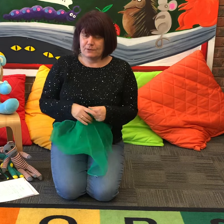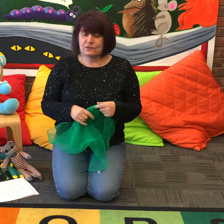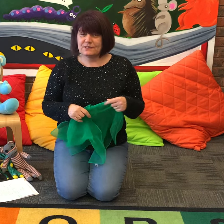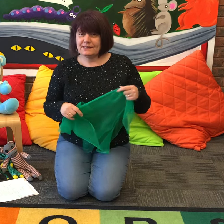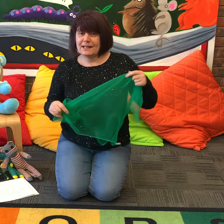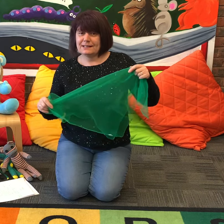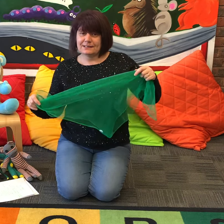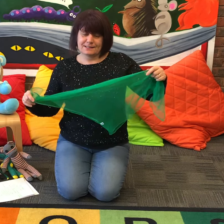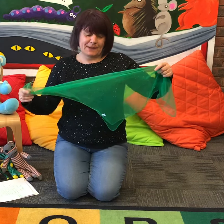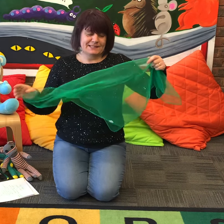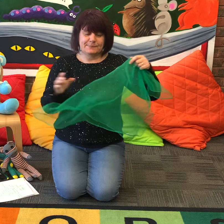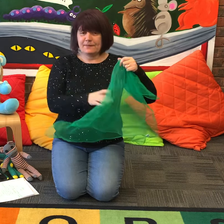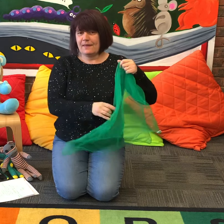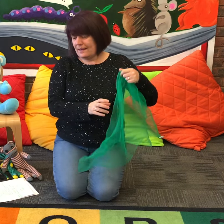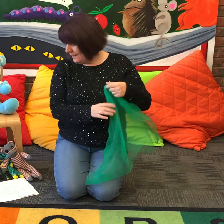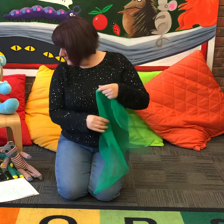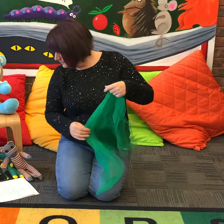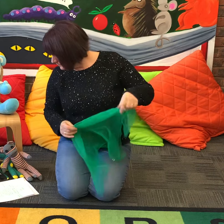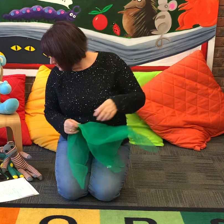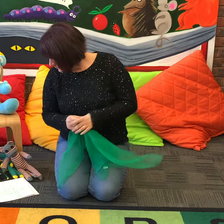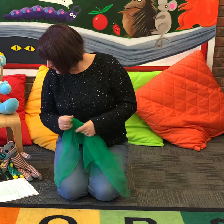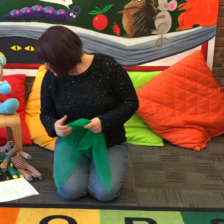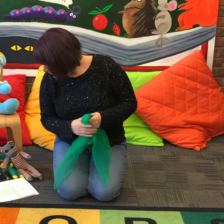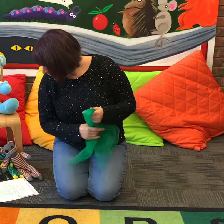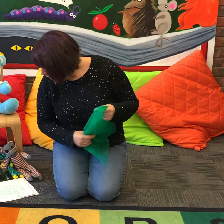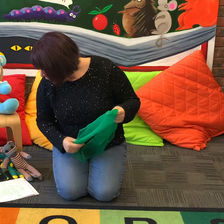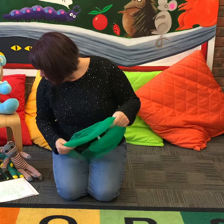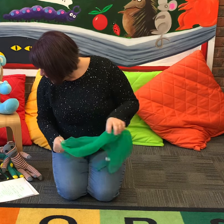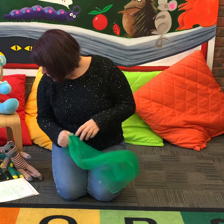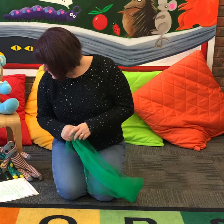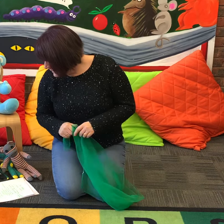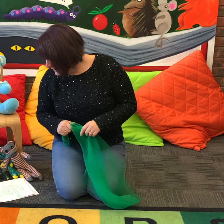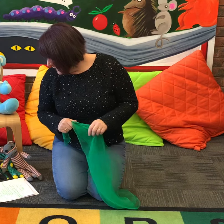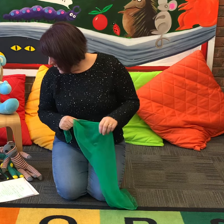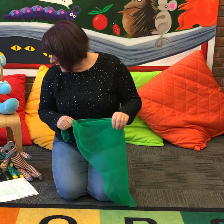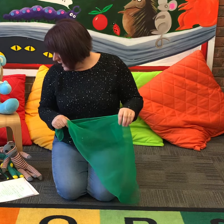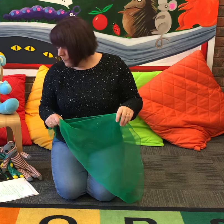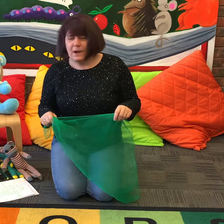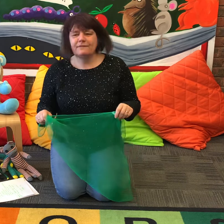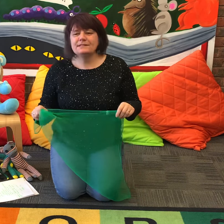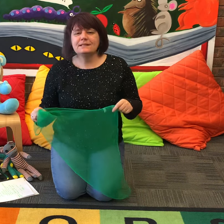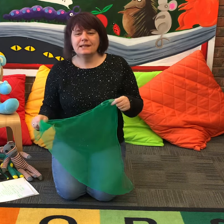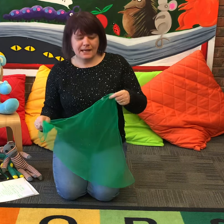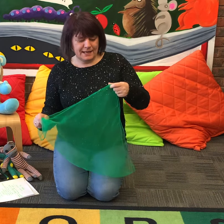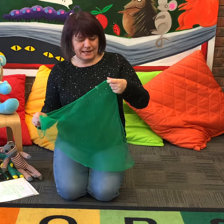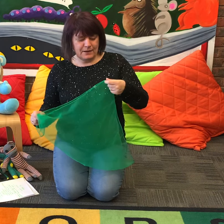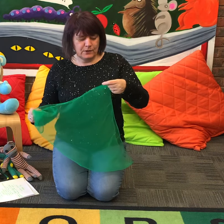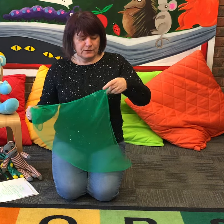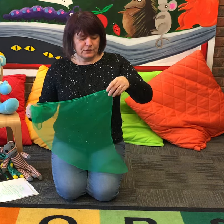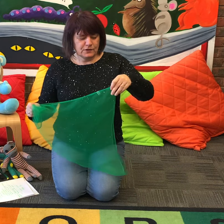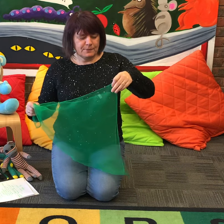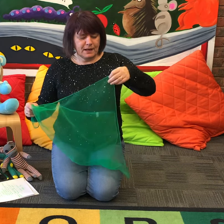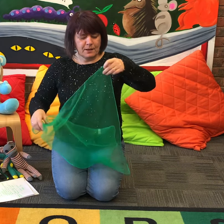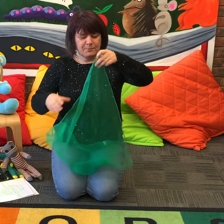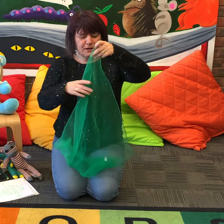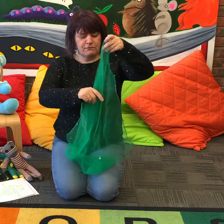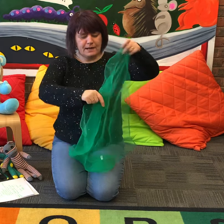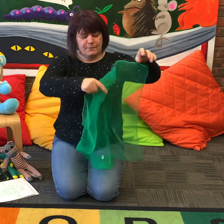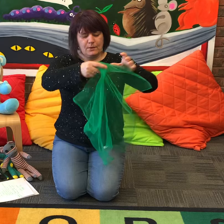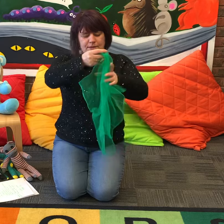see that little spaceman there. We're going to sing our Wave It in the Air now. So it's going to be like a big rainbow in the